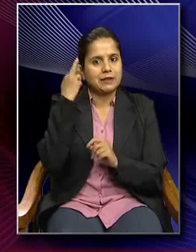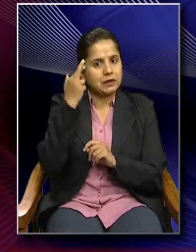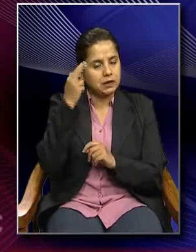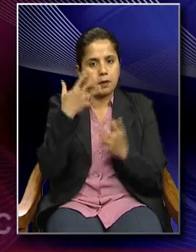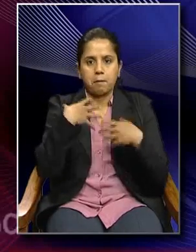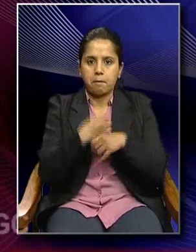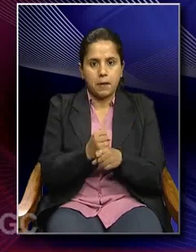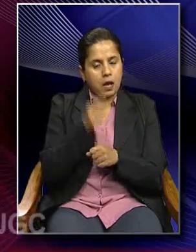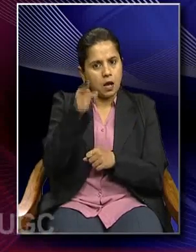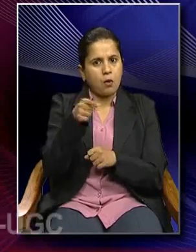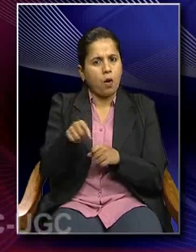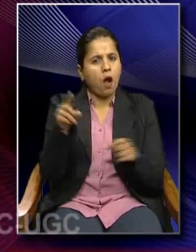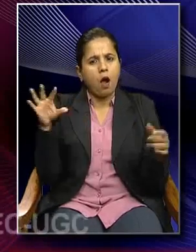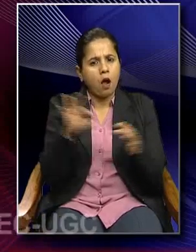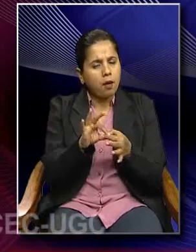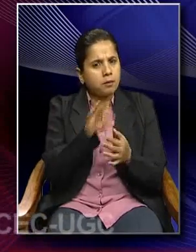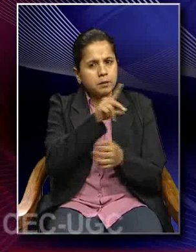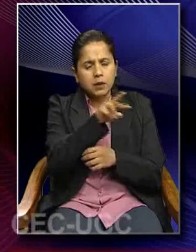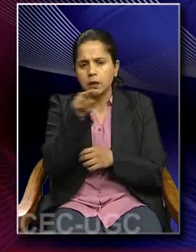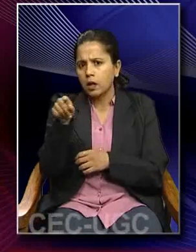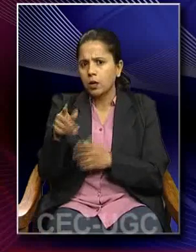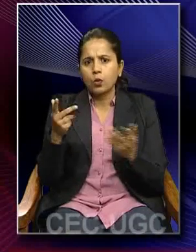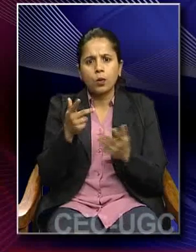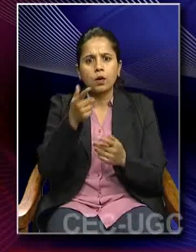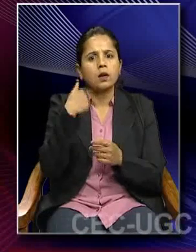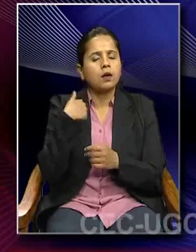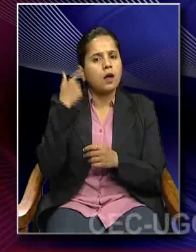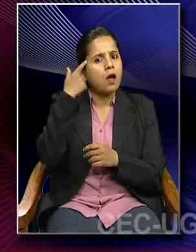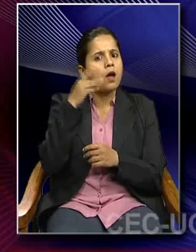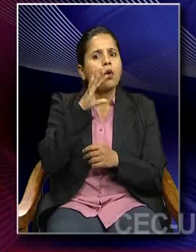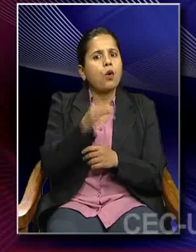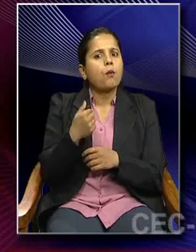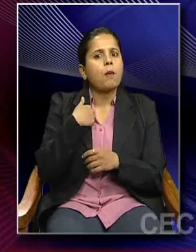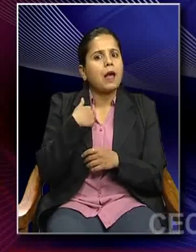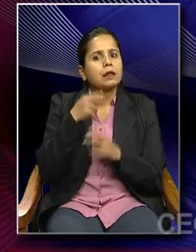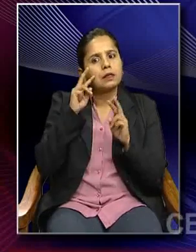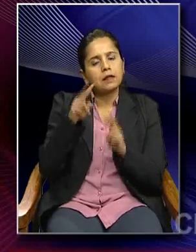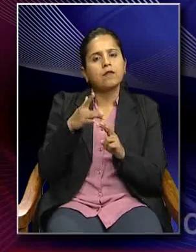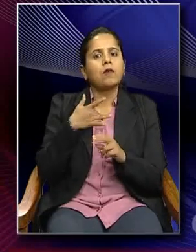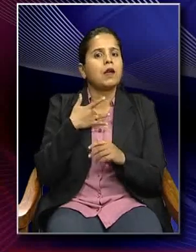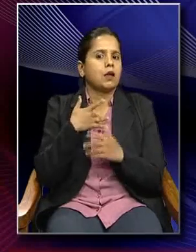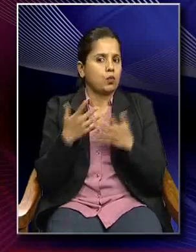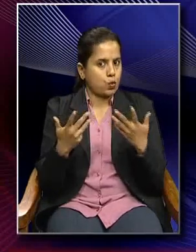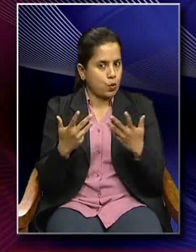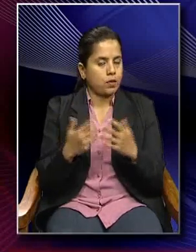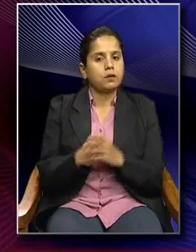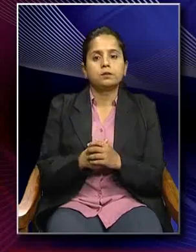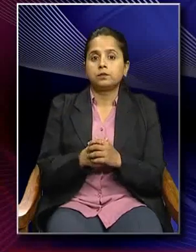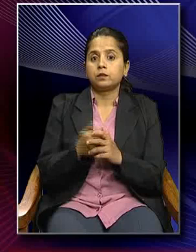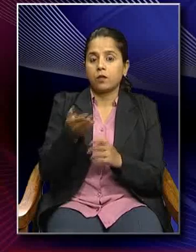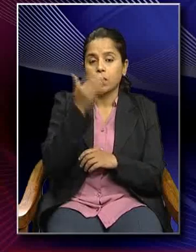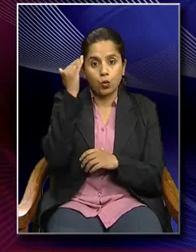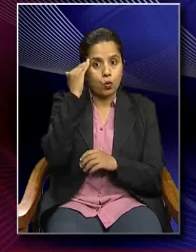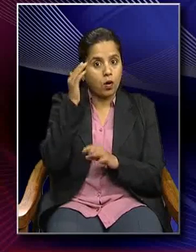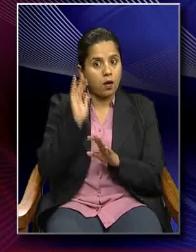and try to relate things to what you are actually perceiving. And knowing